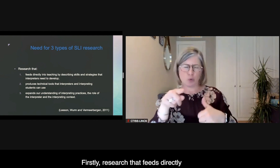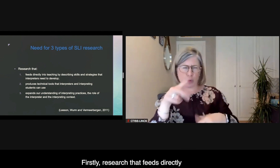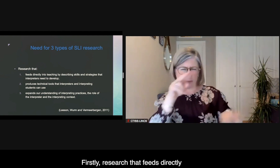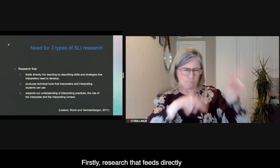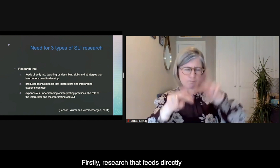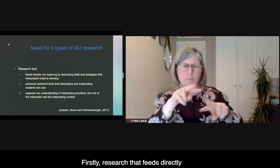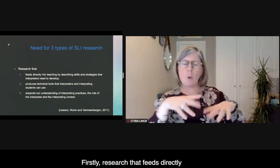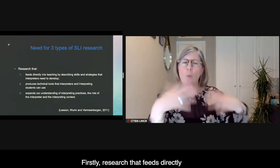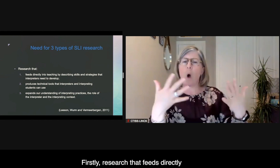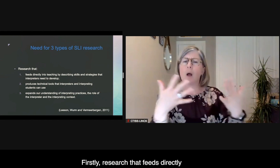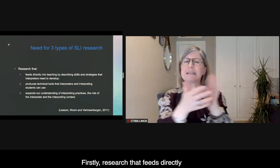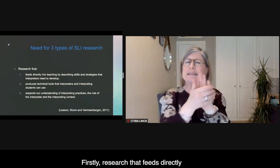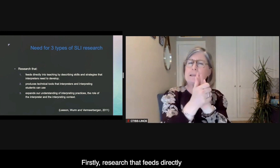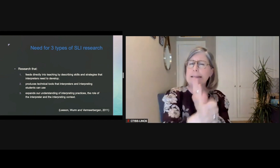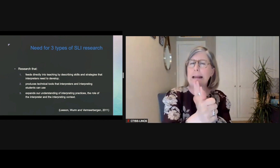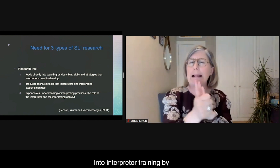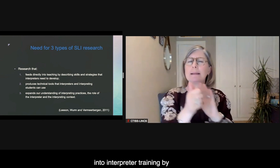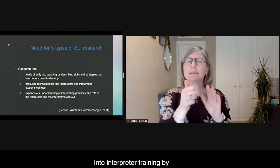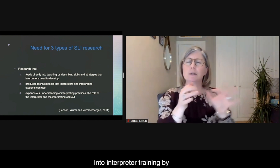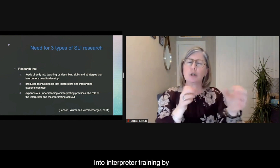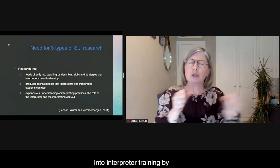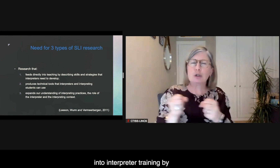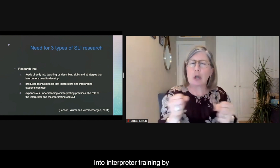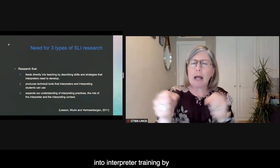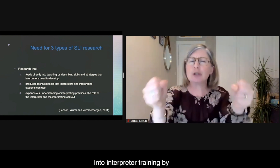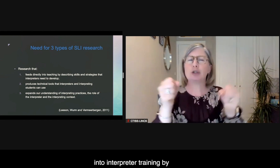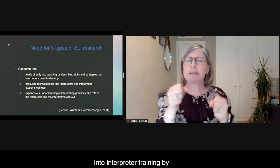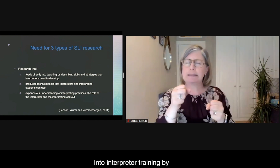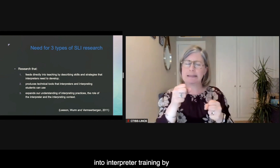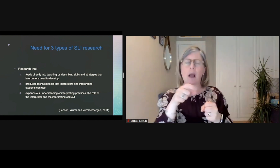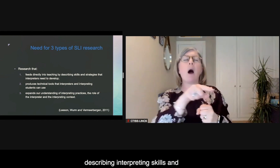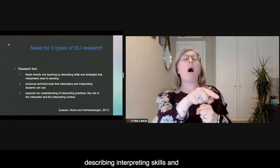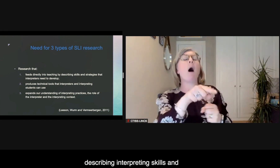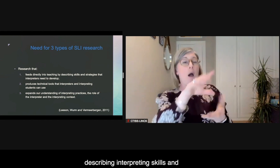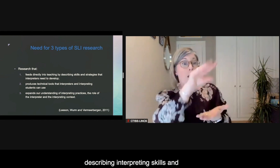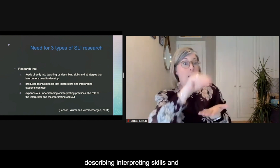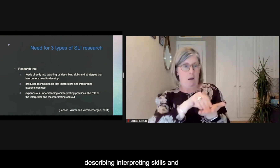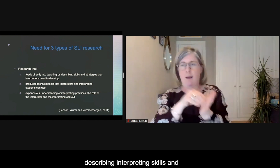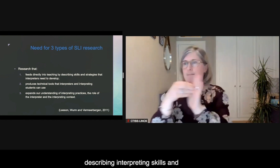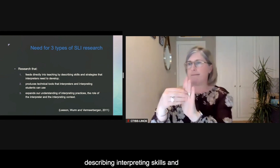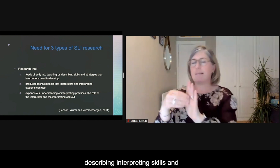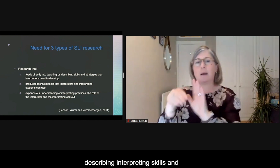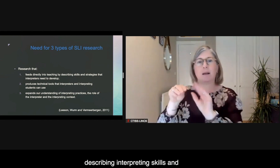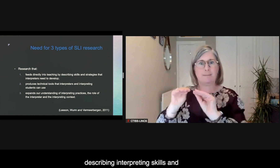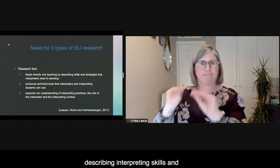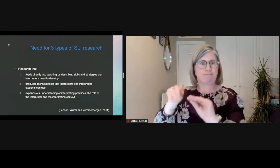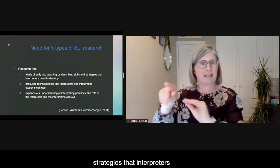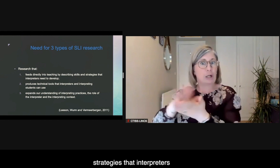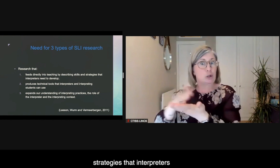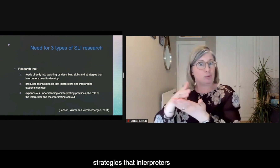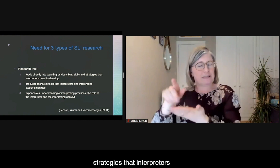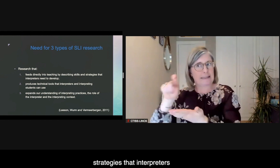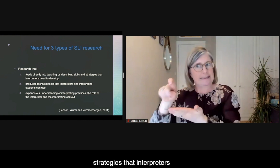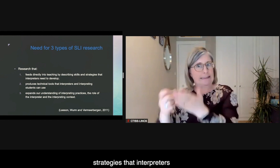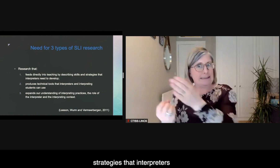Firstly, research that feeds directly into interpreter training by describing interpreting skills and strategies that interpreters need to